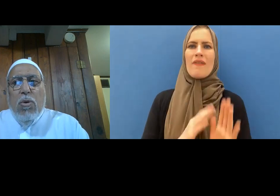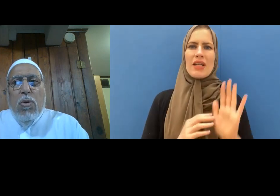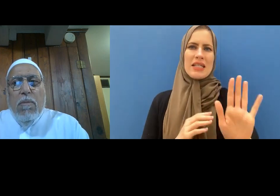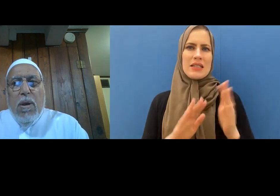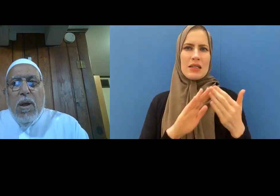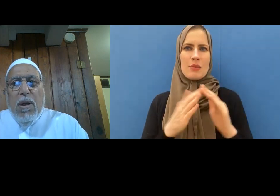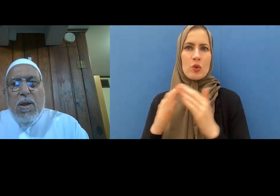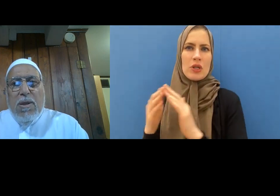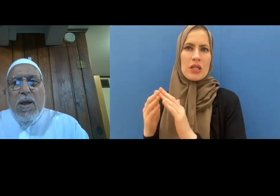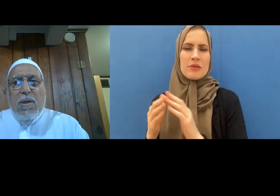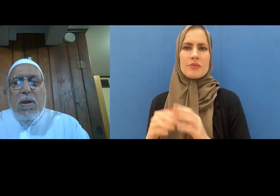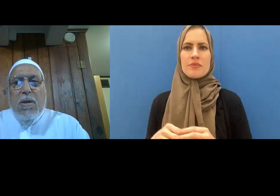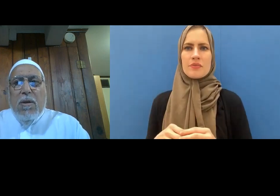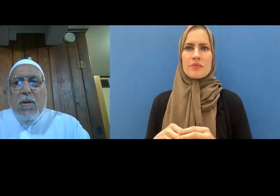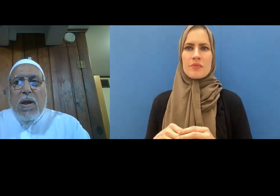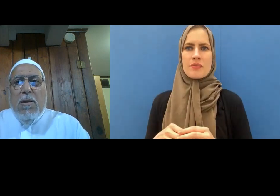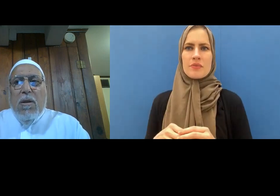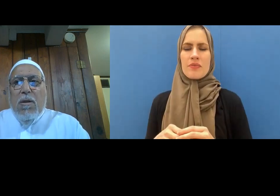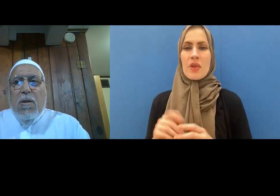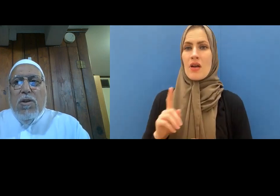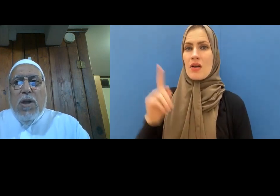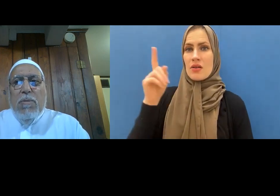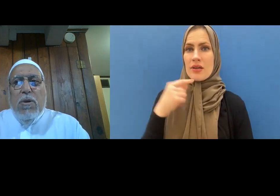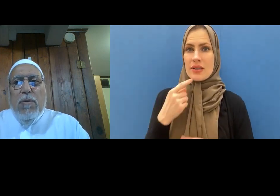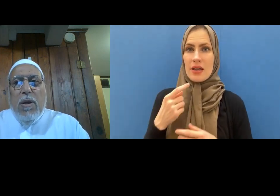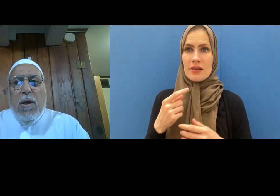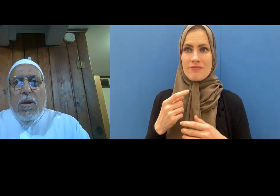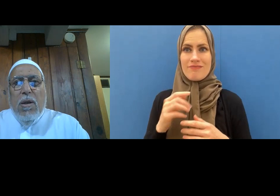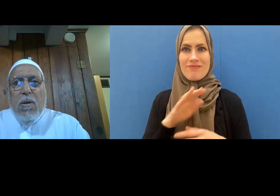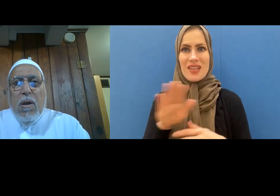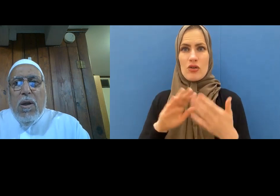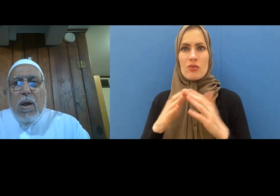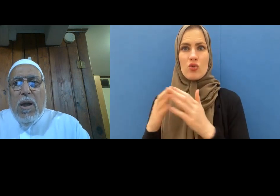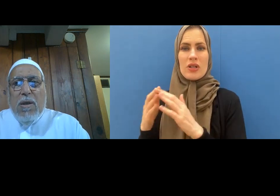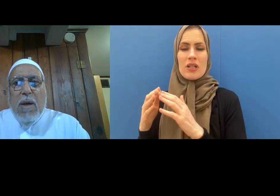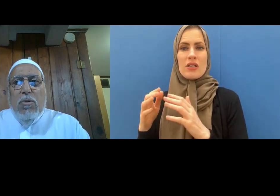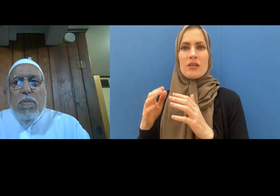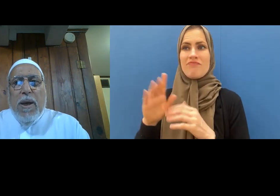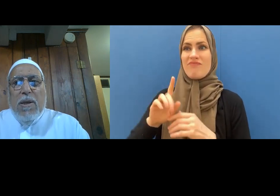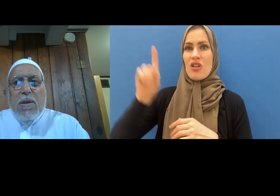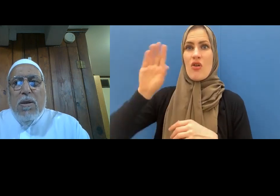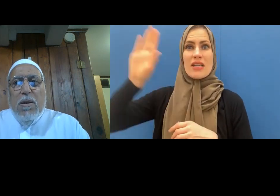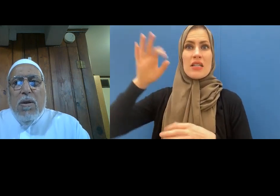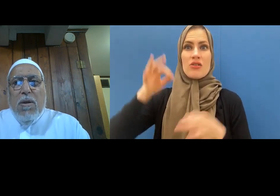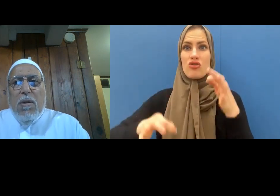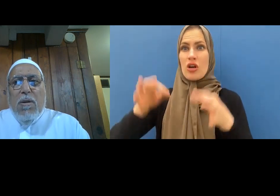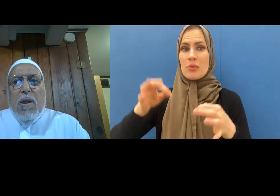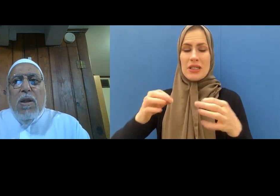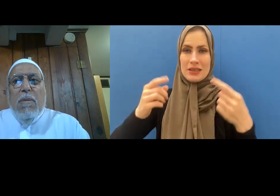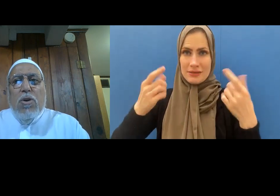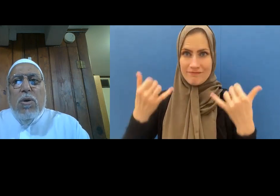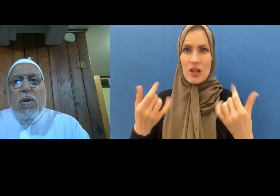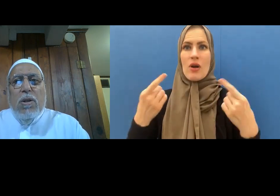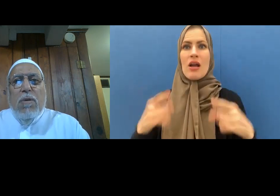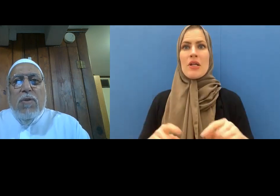about whom Allah says that the judgment of Allah has come to pass, that